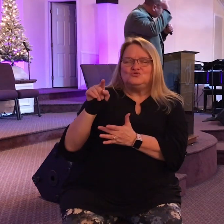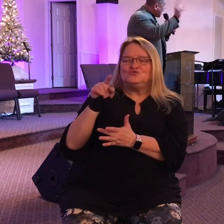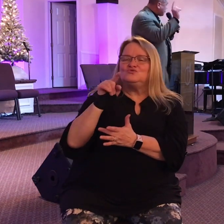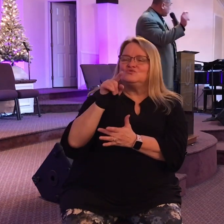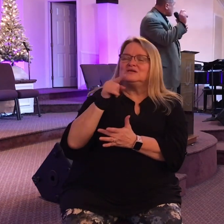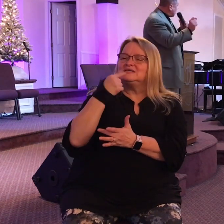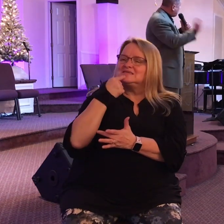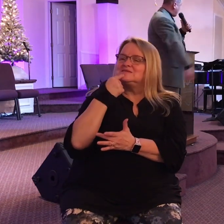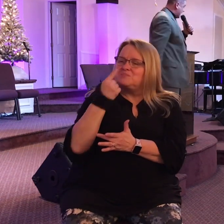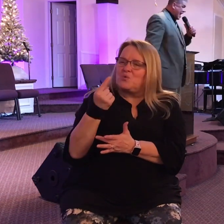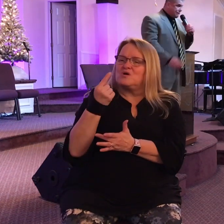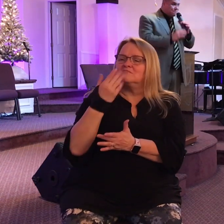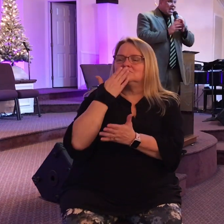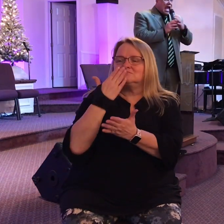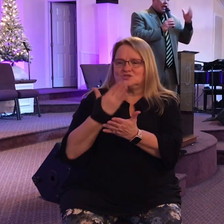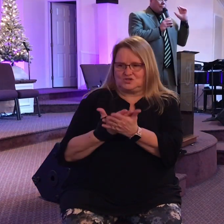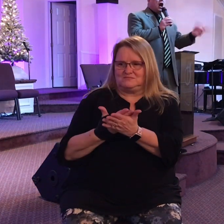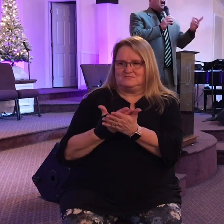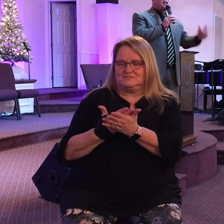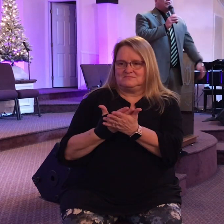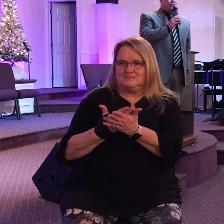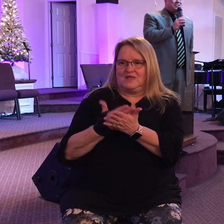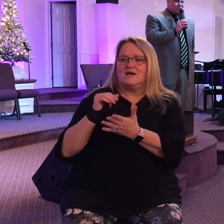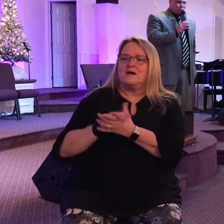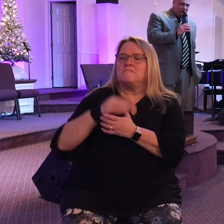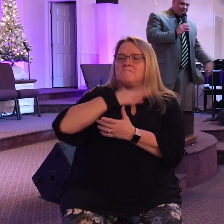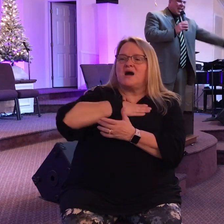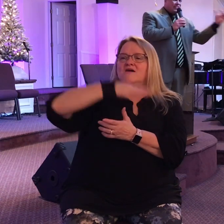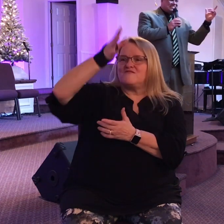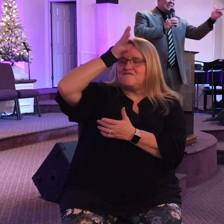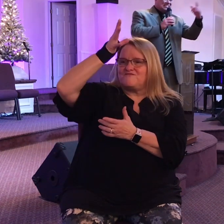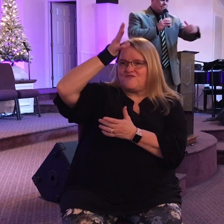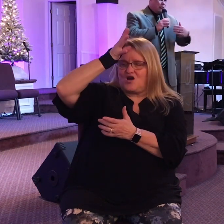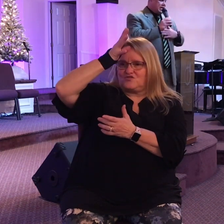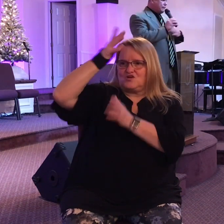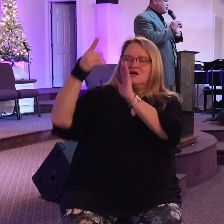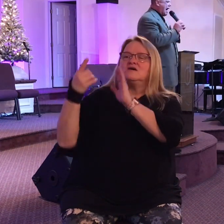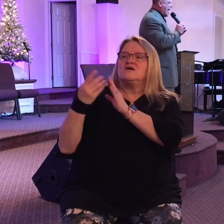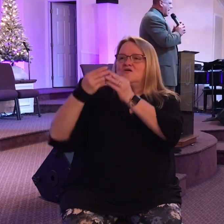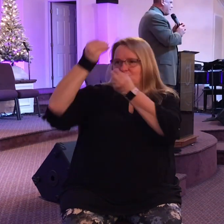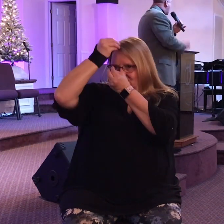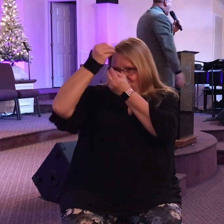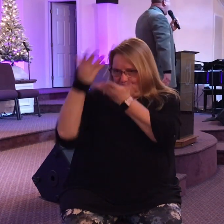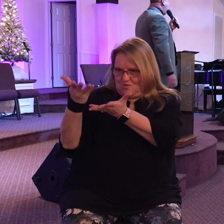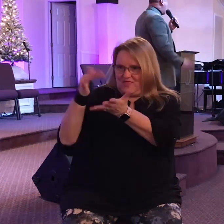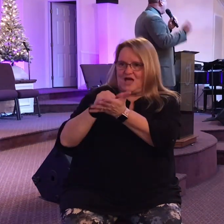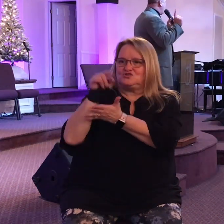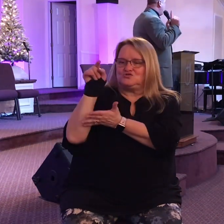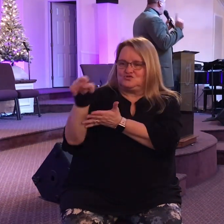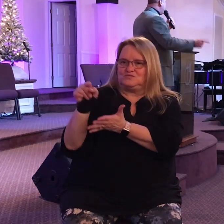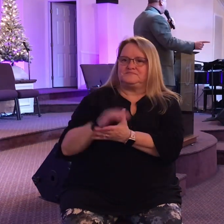my Father who art in heaven. And upon this rock, the testimony of who I am,